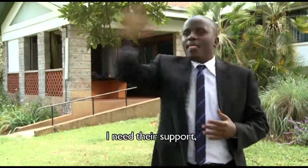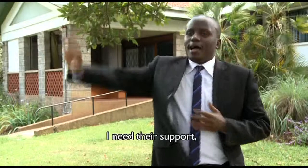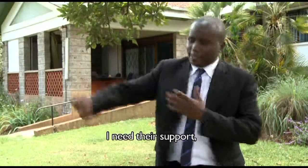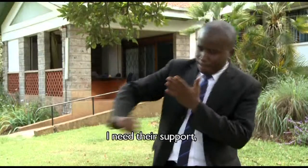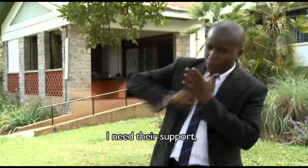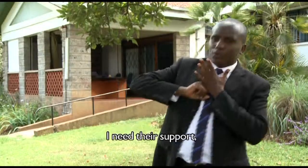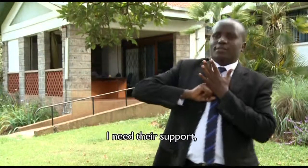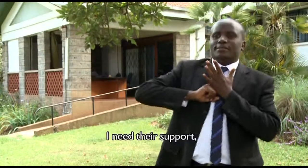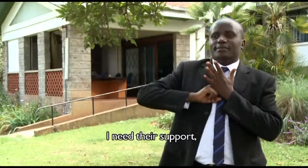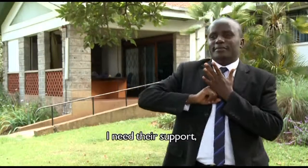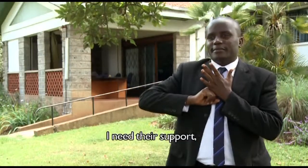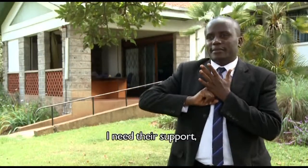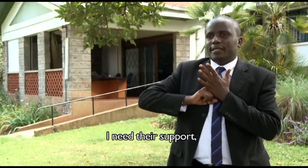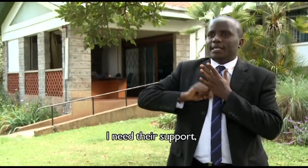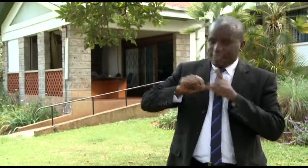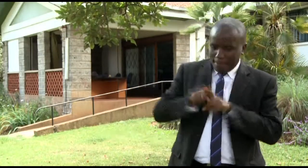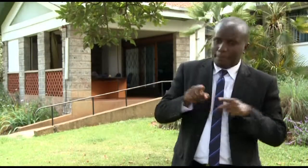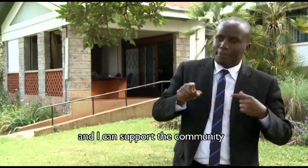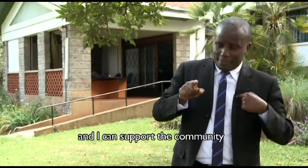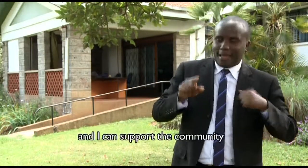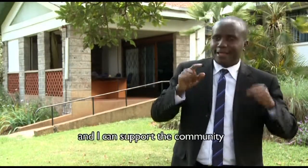I need the support, and I can support